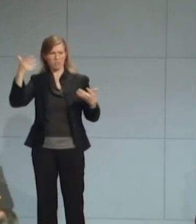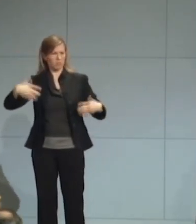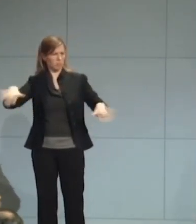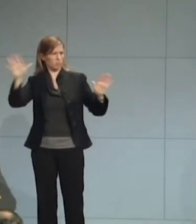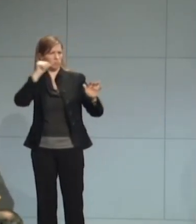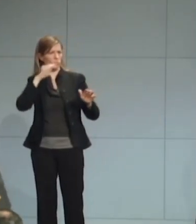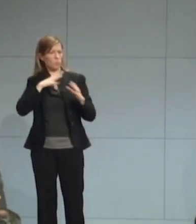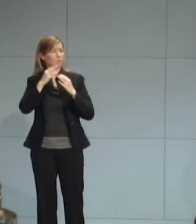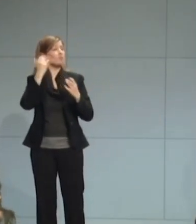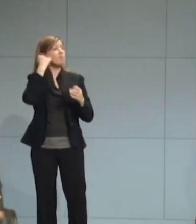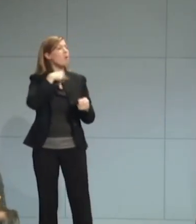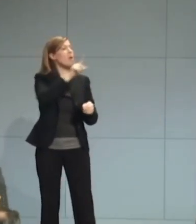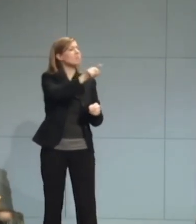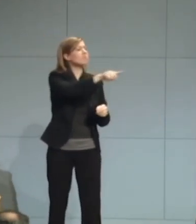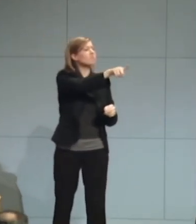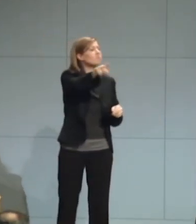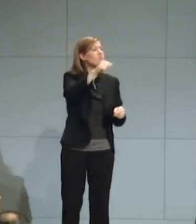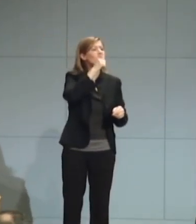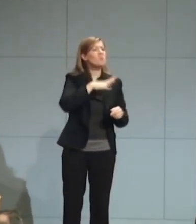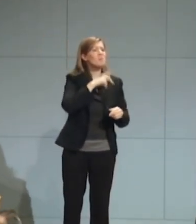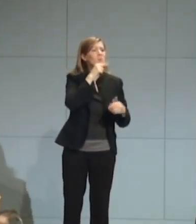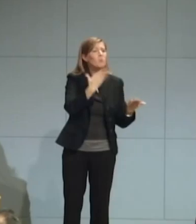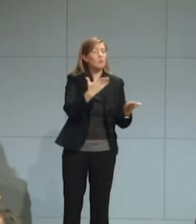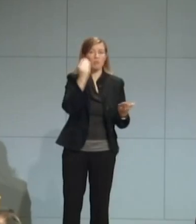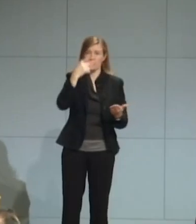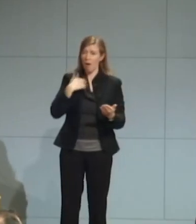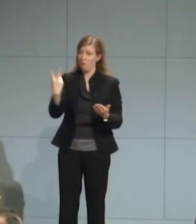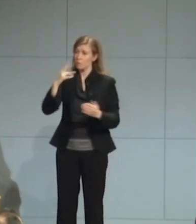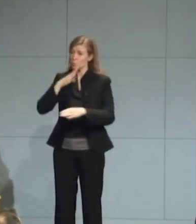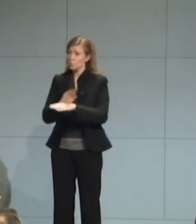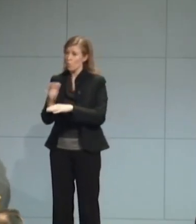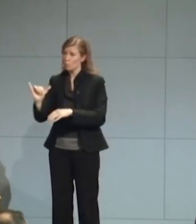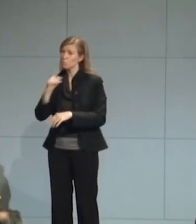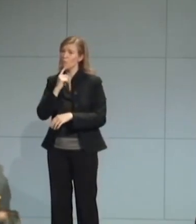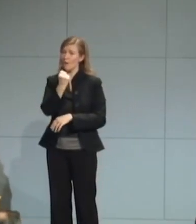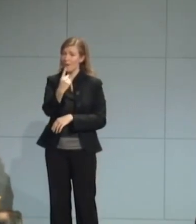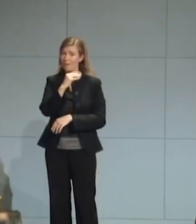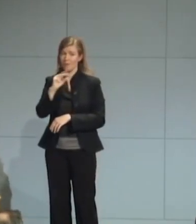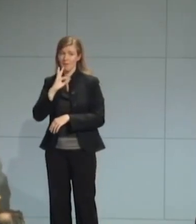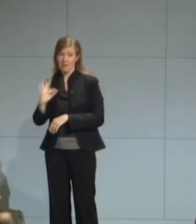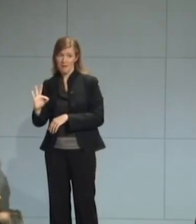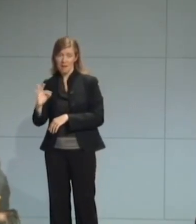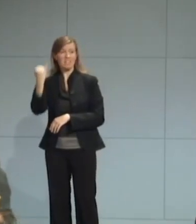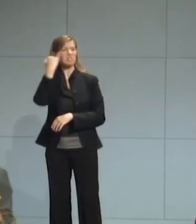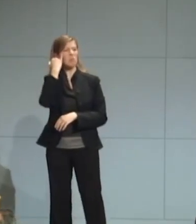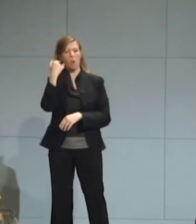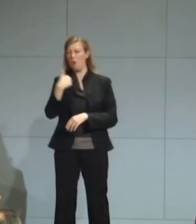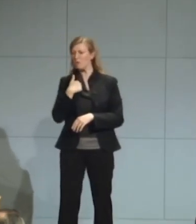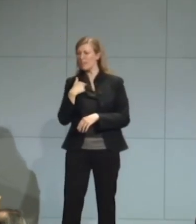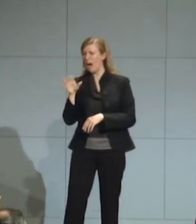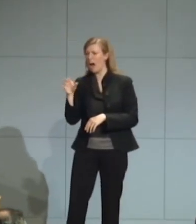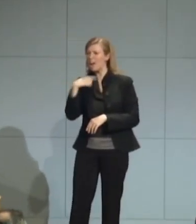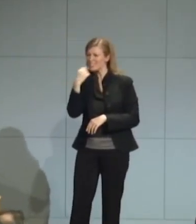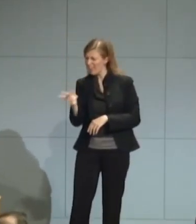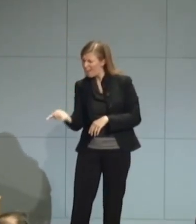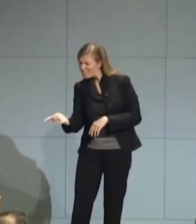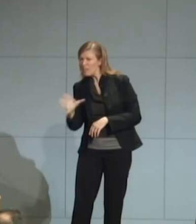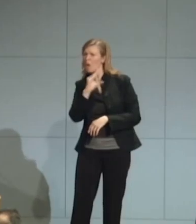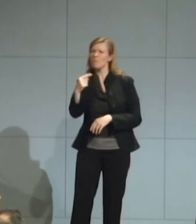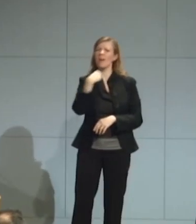as anyone, more than anyone, do not wish to stay in the past. But those who have been the targets